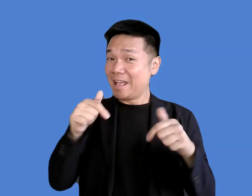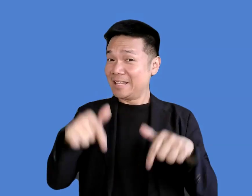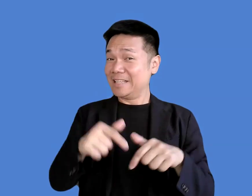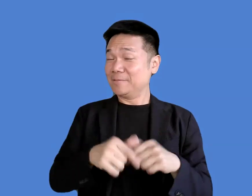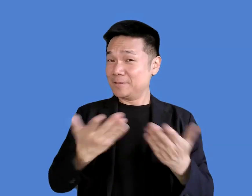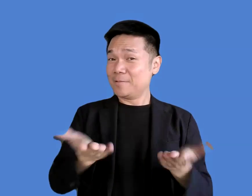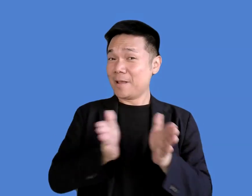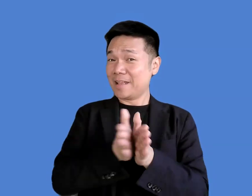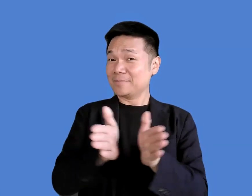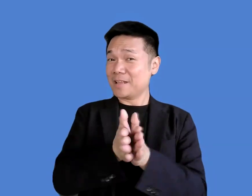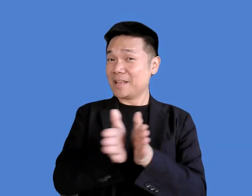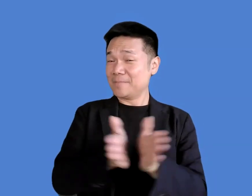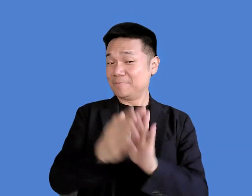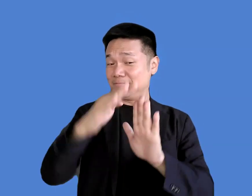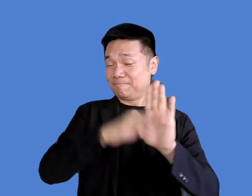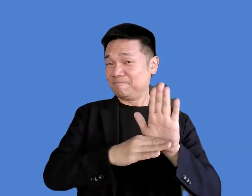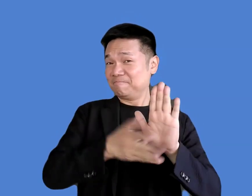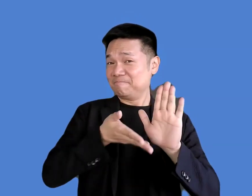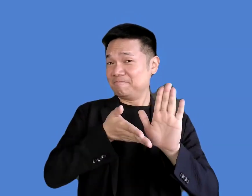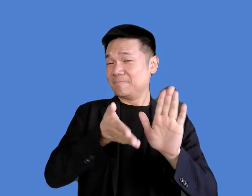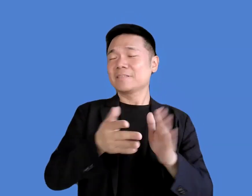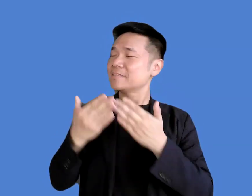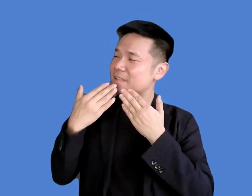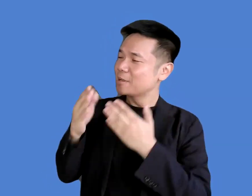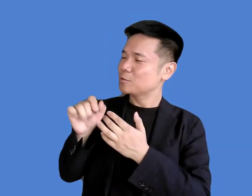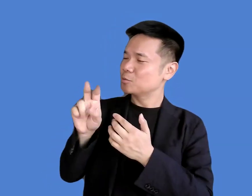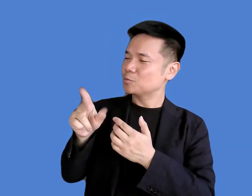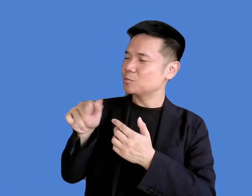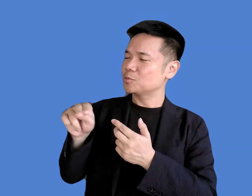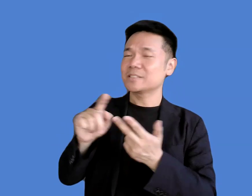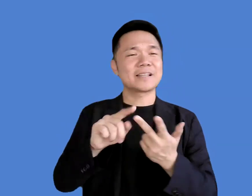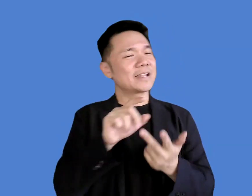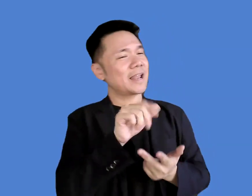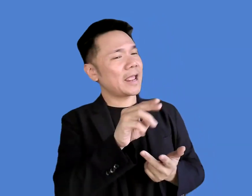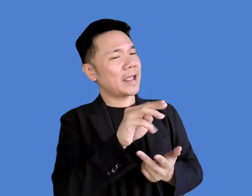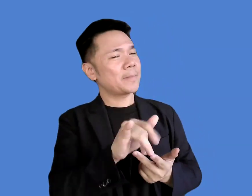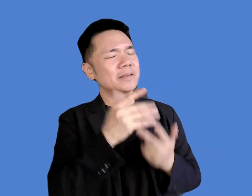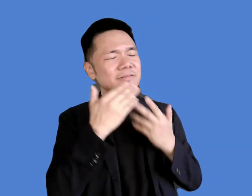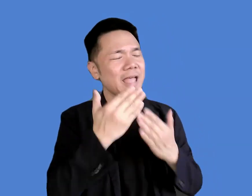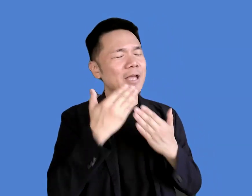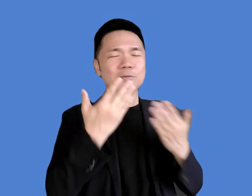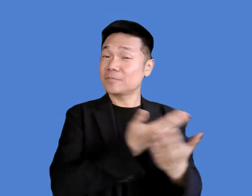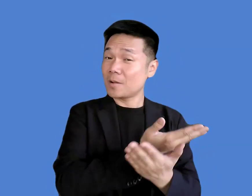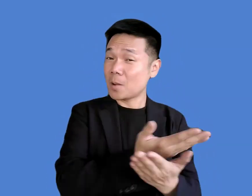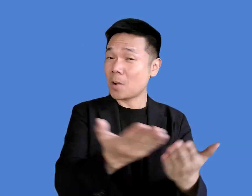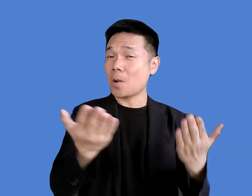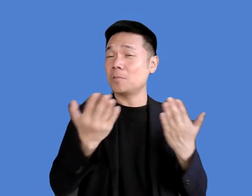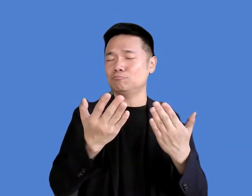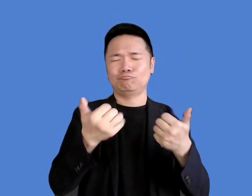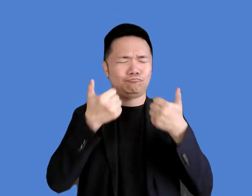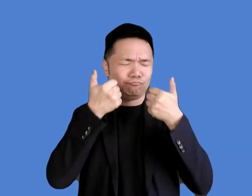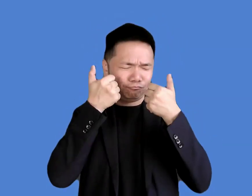Lab today. Thank you to Susan and Amy and all of those who played an important role in